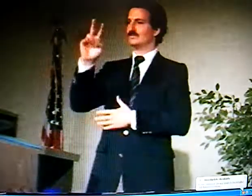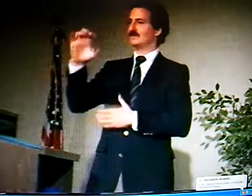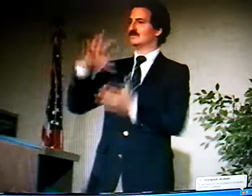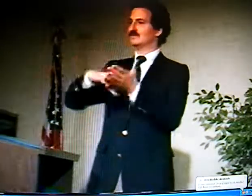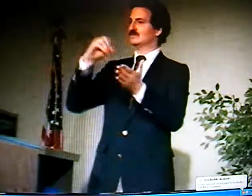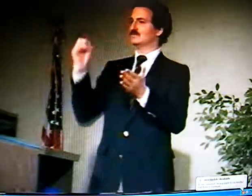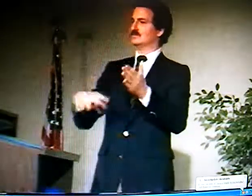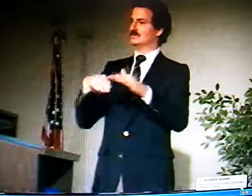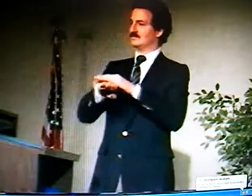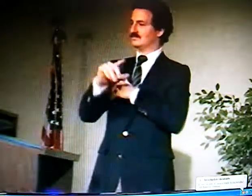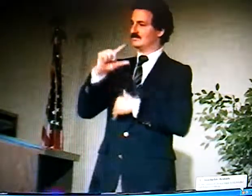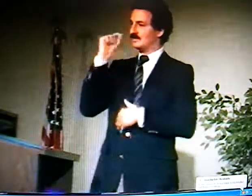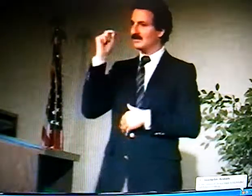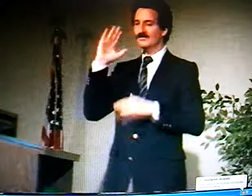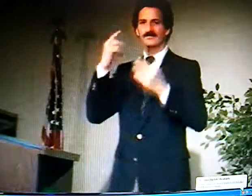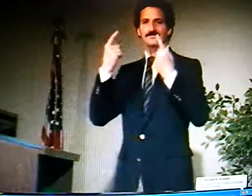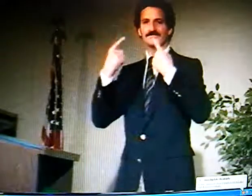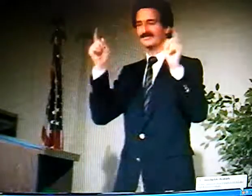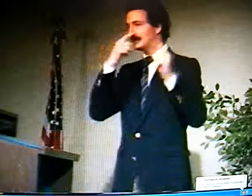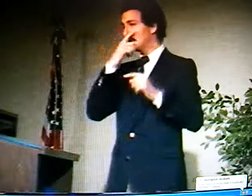introduce them to